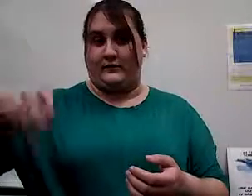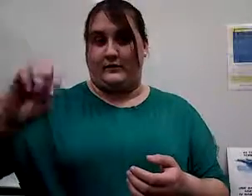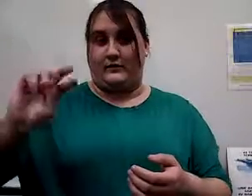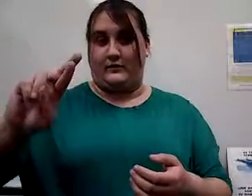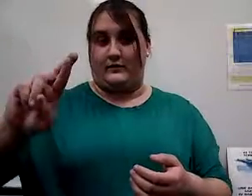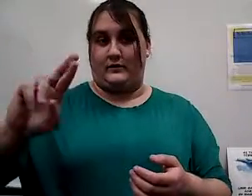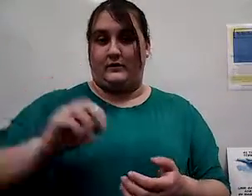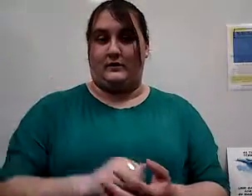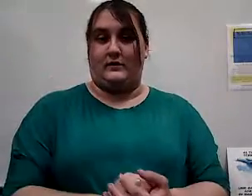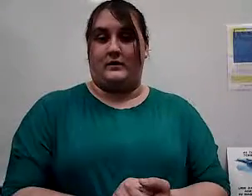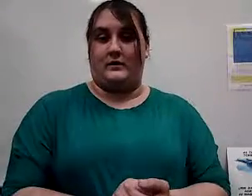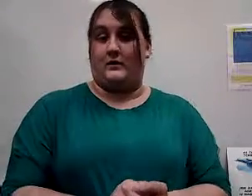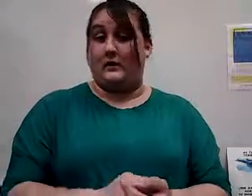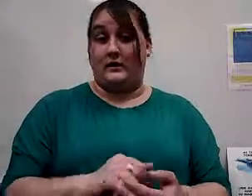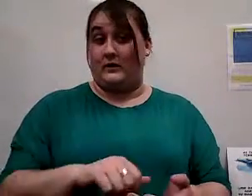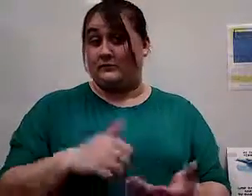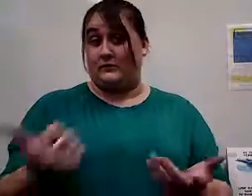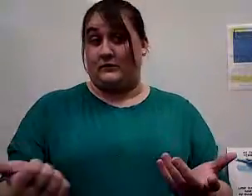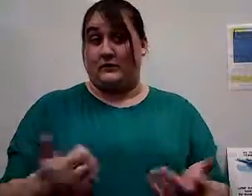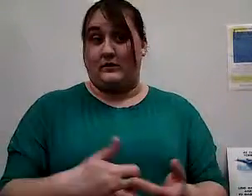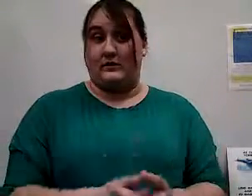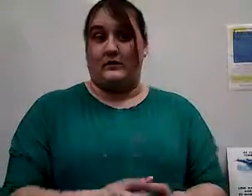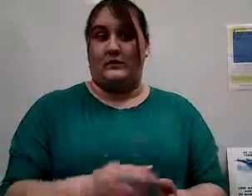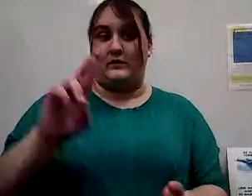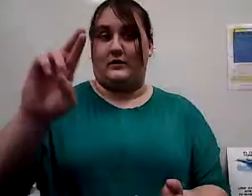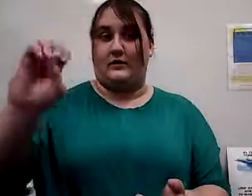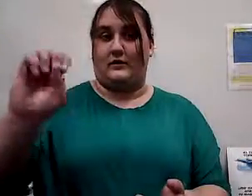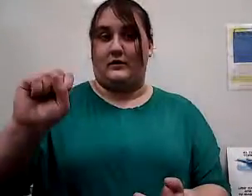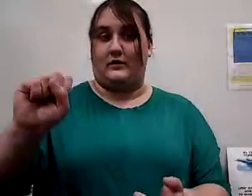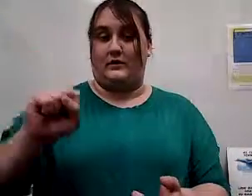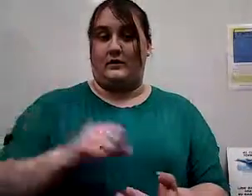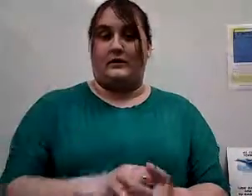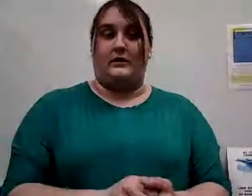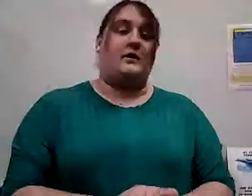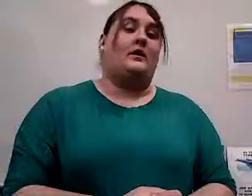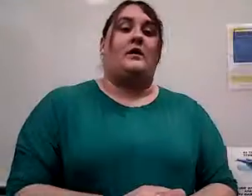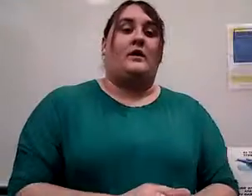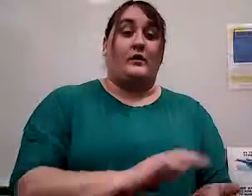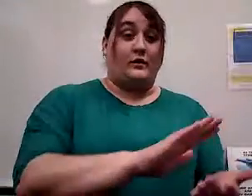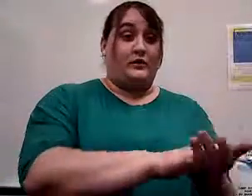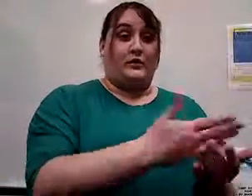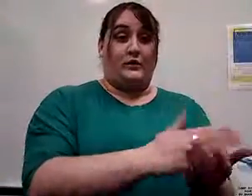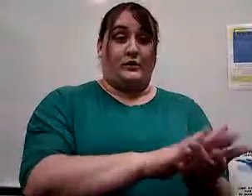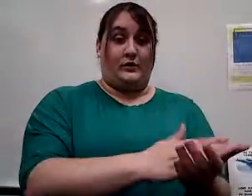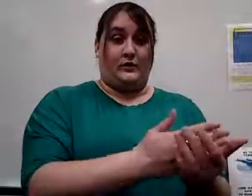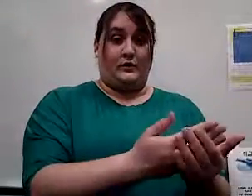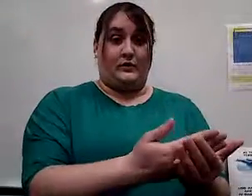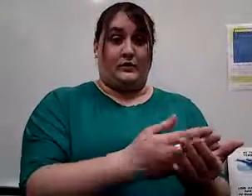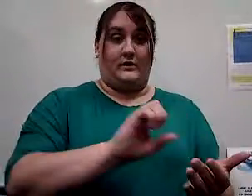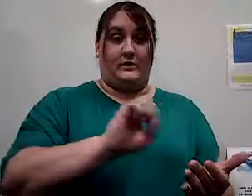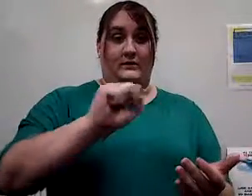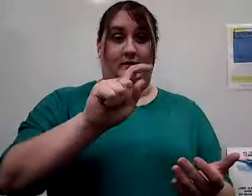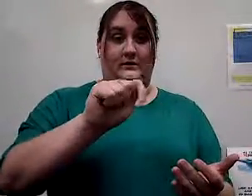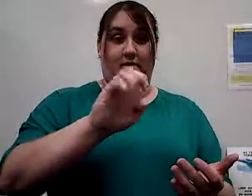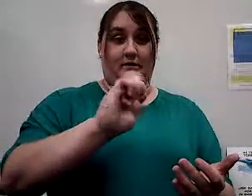one. Rod? Like when you're cooking and the steam from the pan hits the lid. Okay, that's one. If